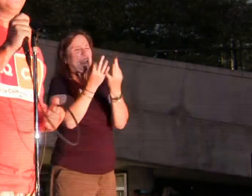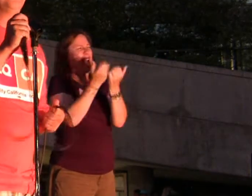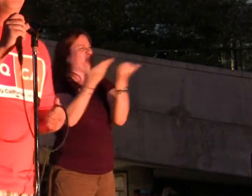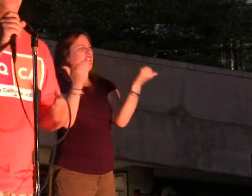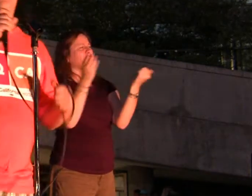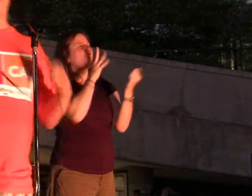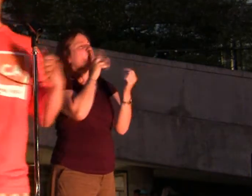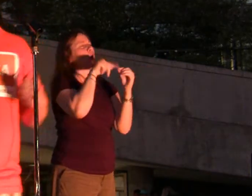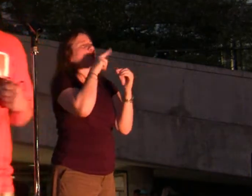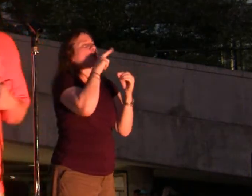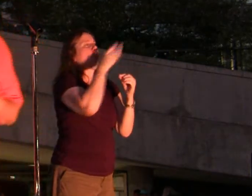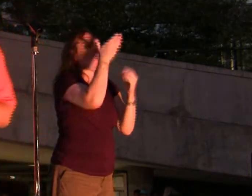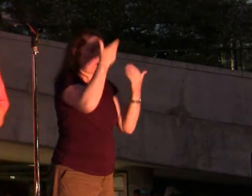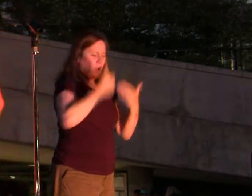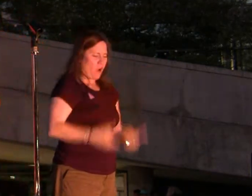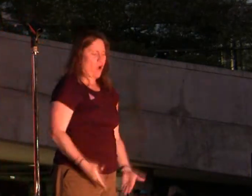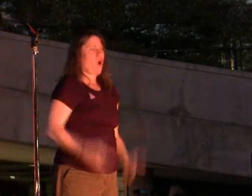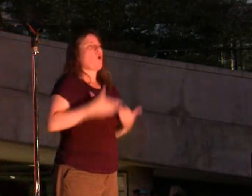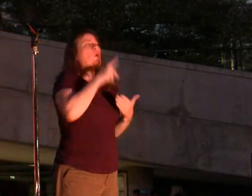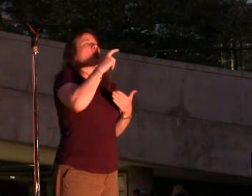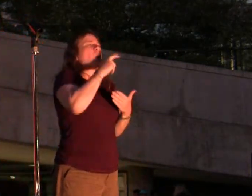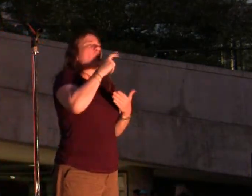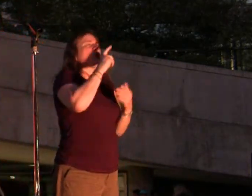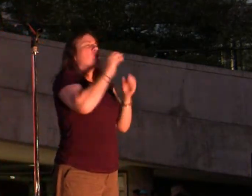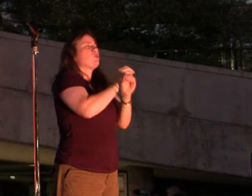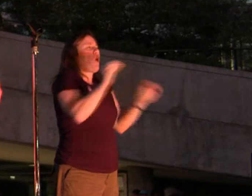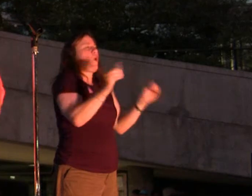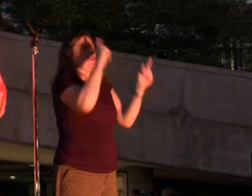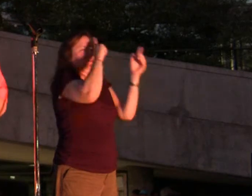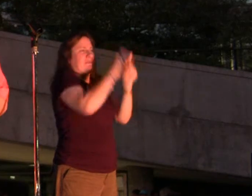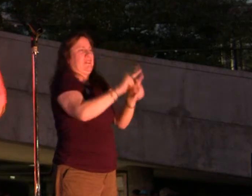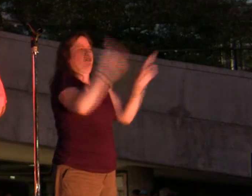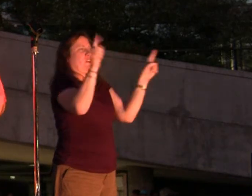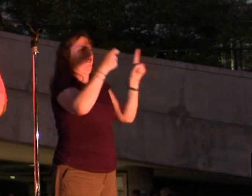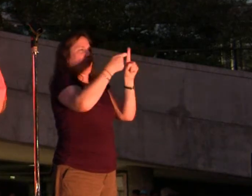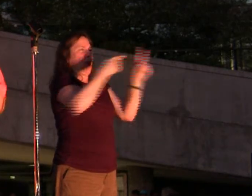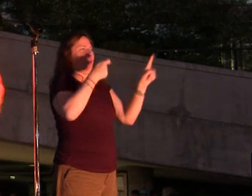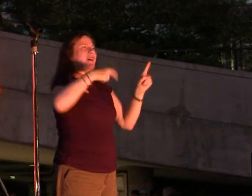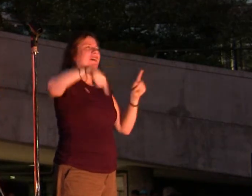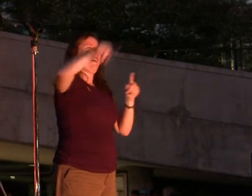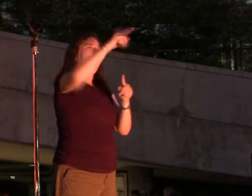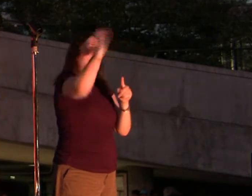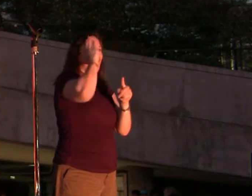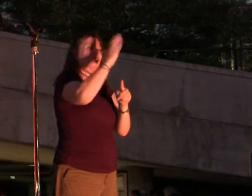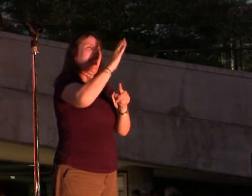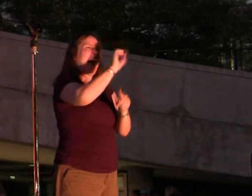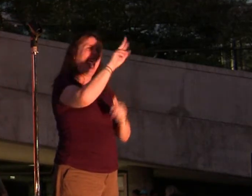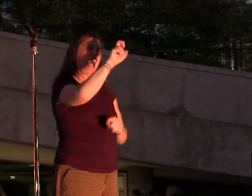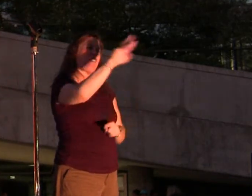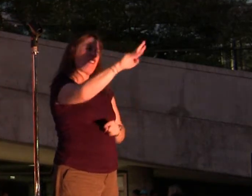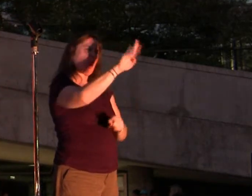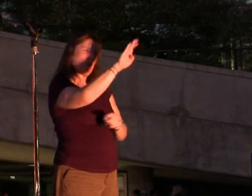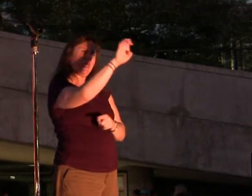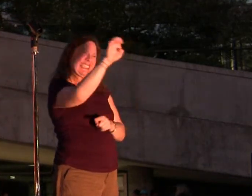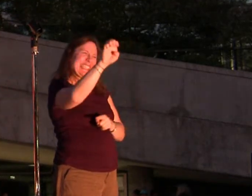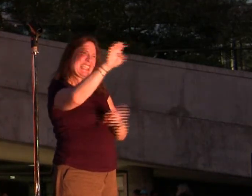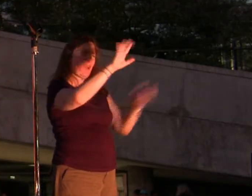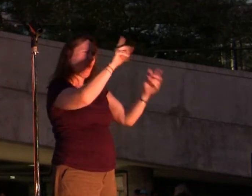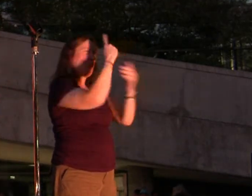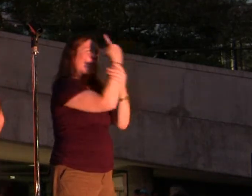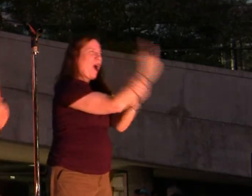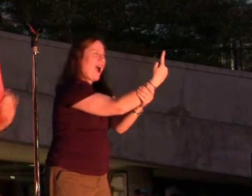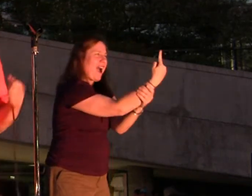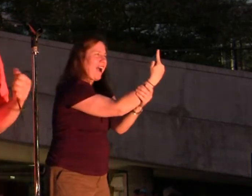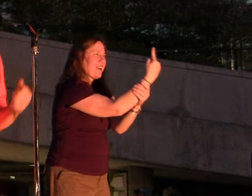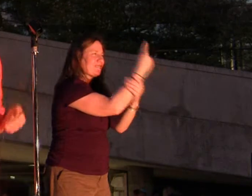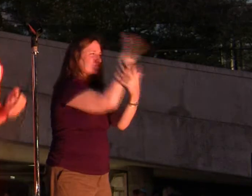are. Because who we are is no different than they will ever be. We are the same, we are one, and all